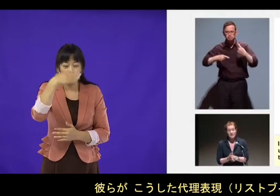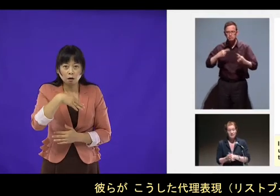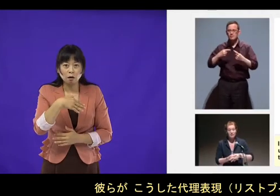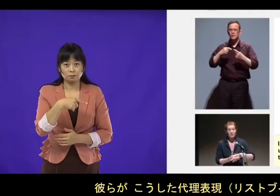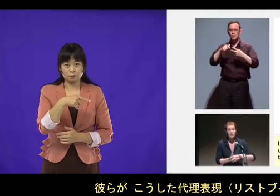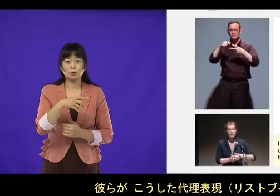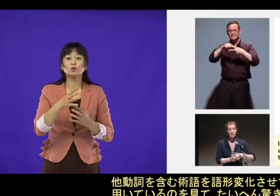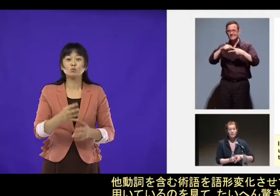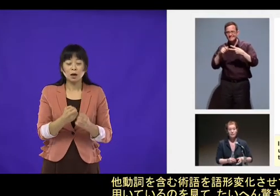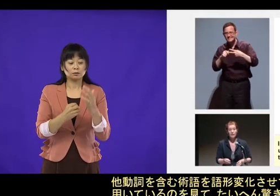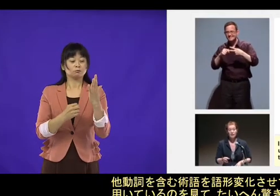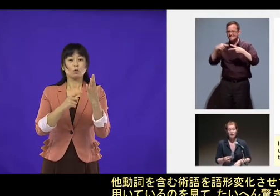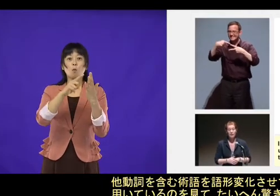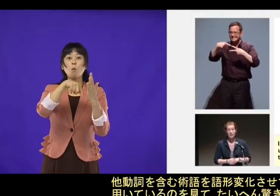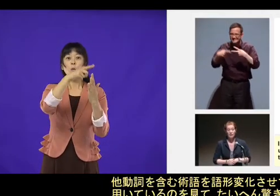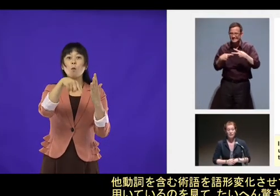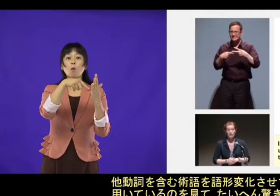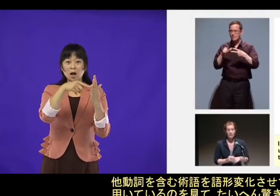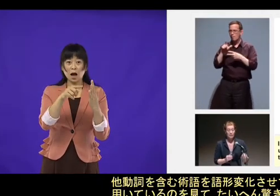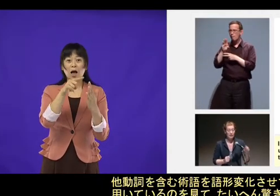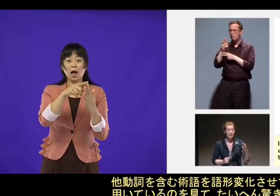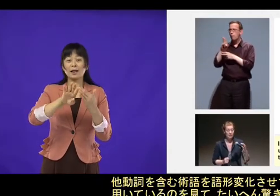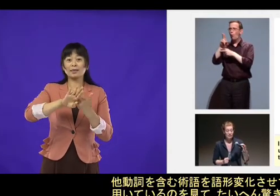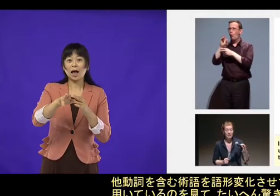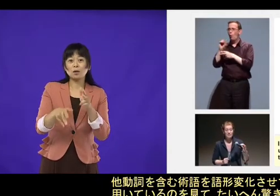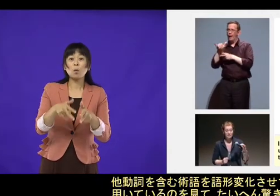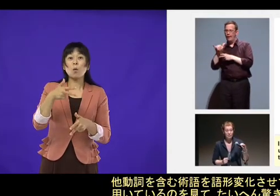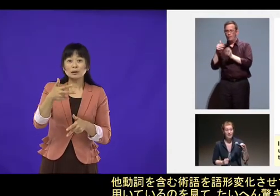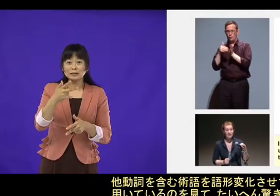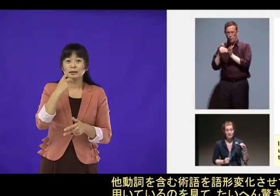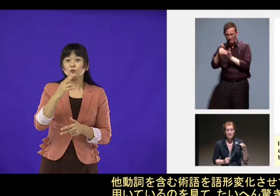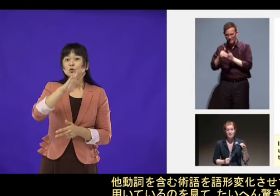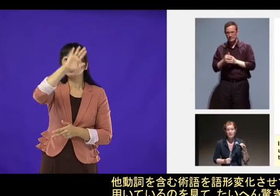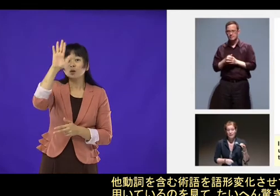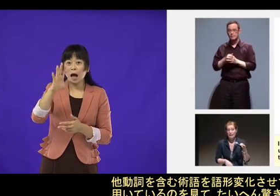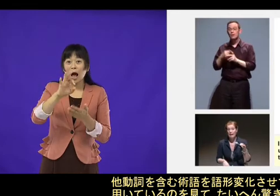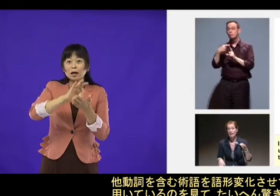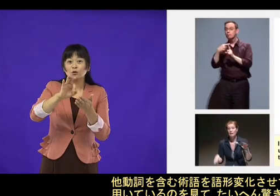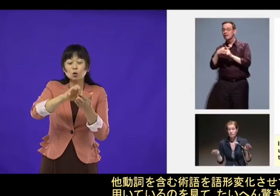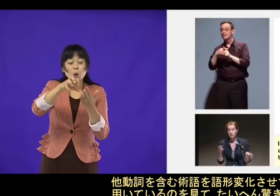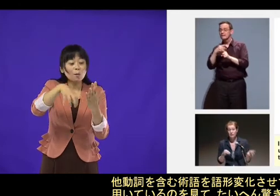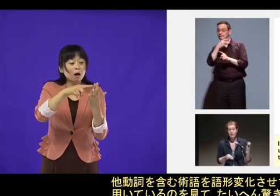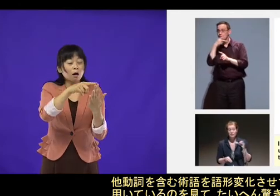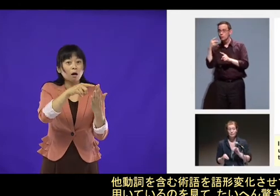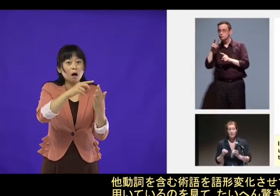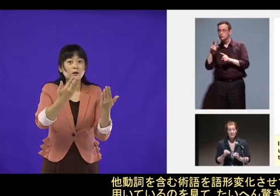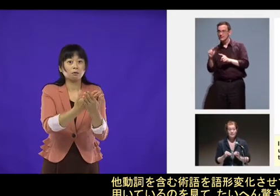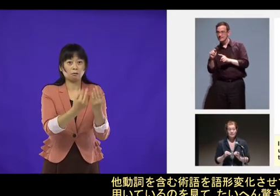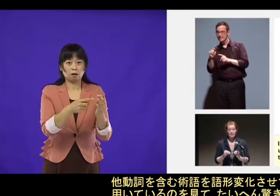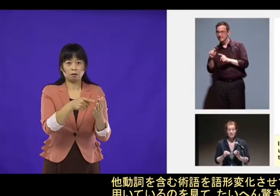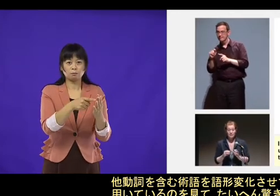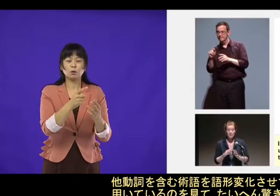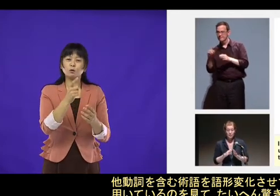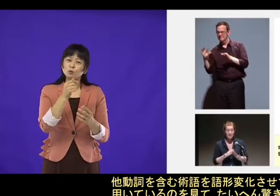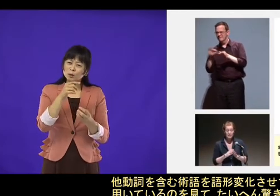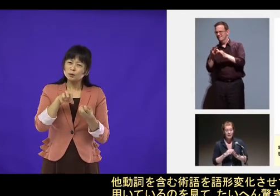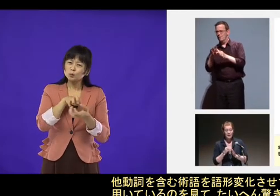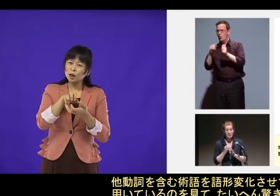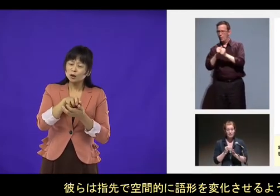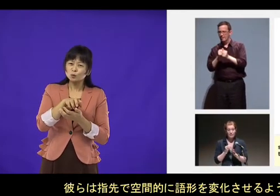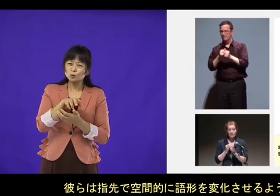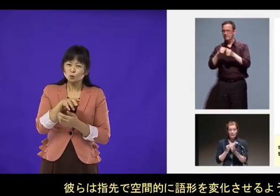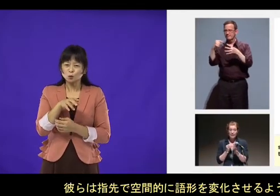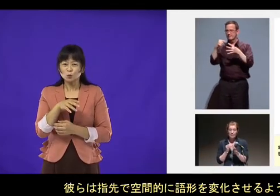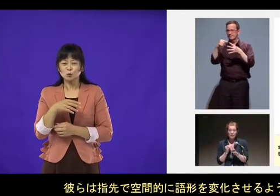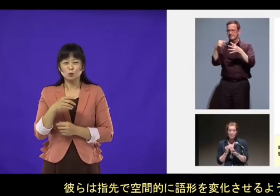surprised to see that they're also using transitive predicates in conjugation with these list boys,